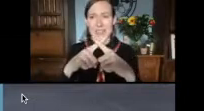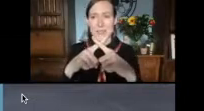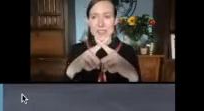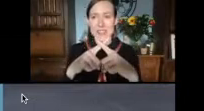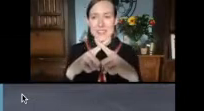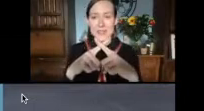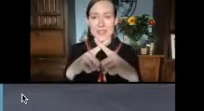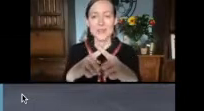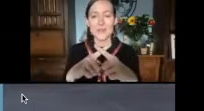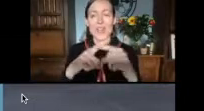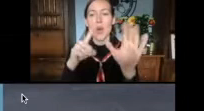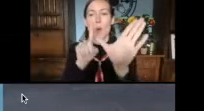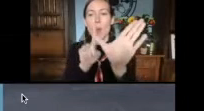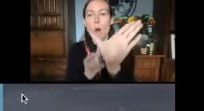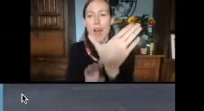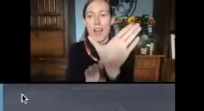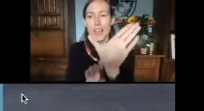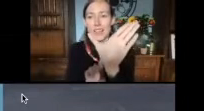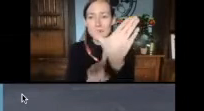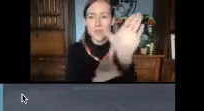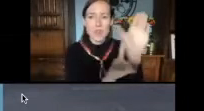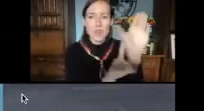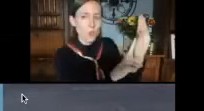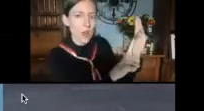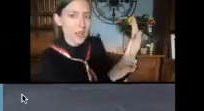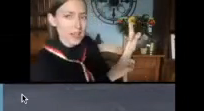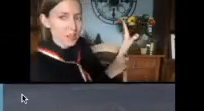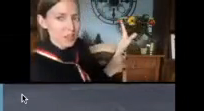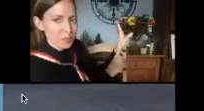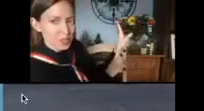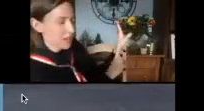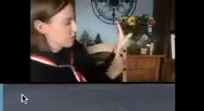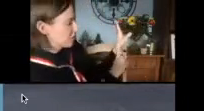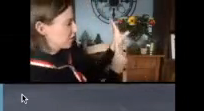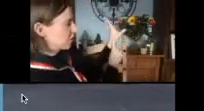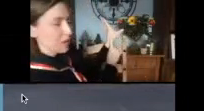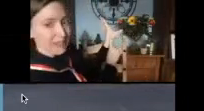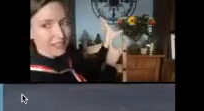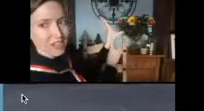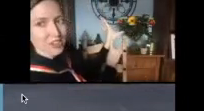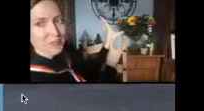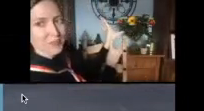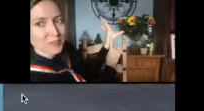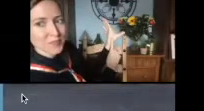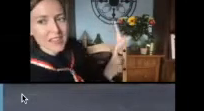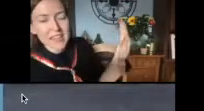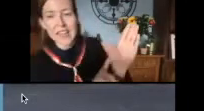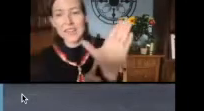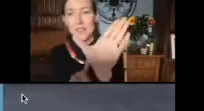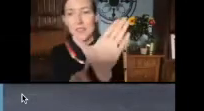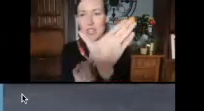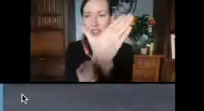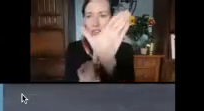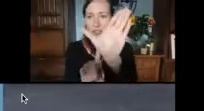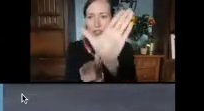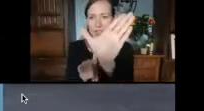That's pretty easy, right? Y. So Y, you're going to put your finger back here. And if